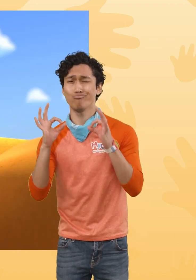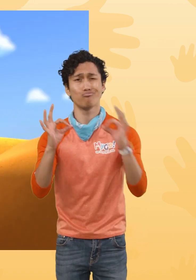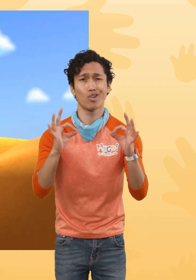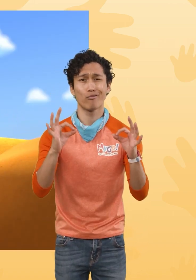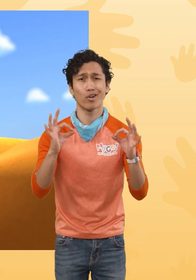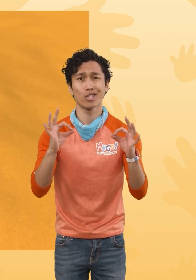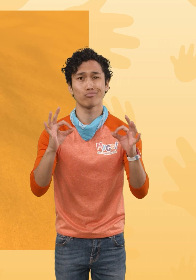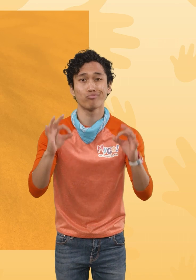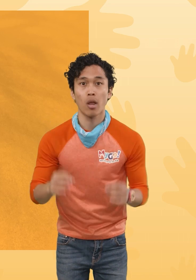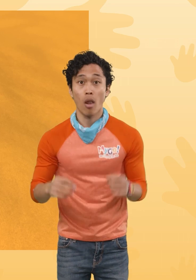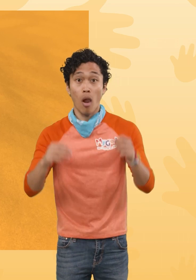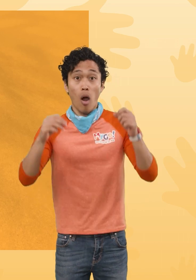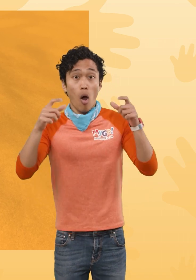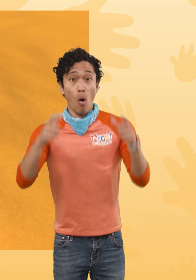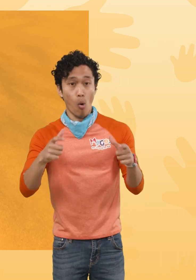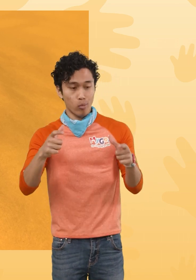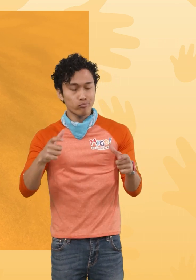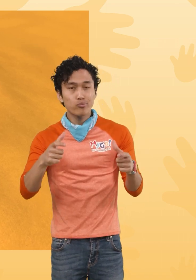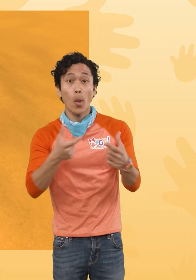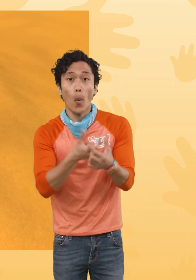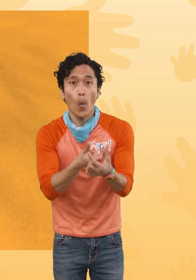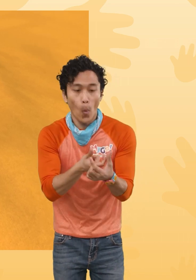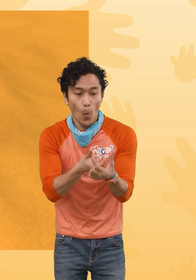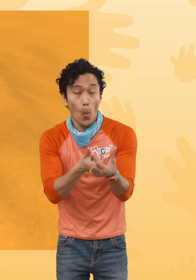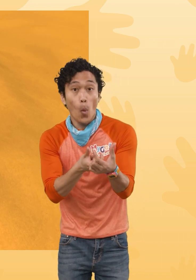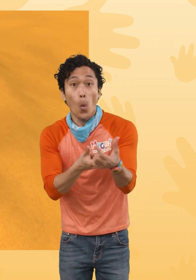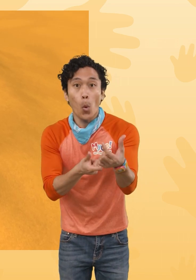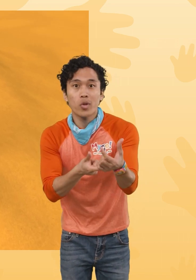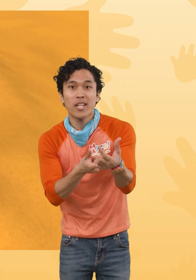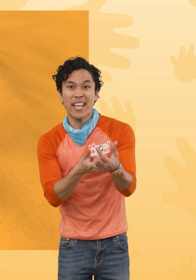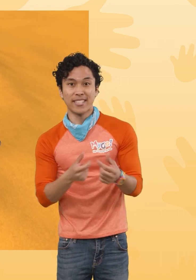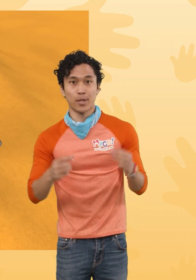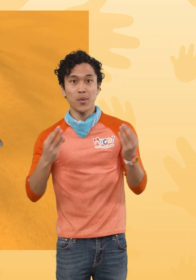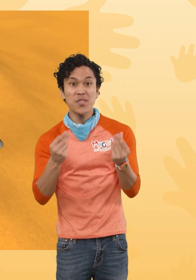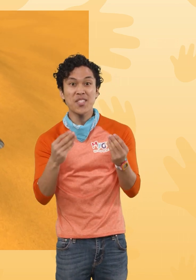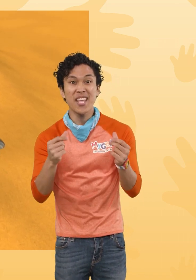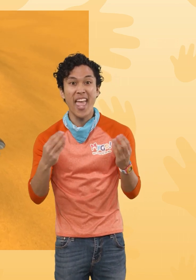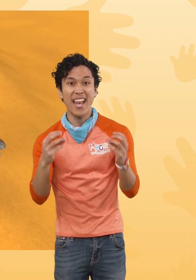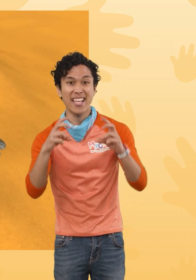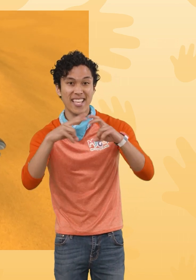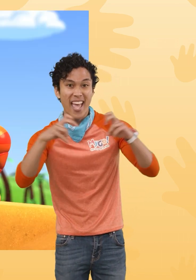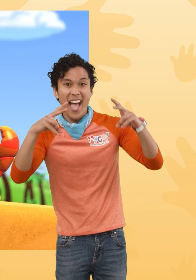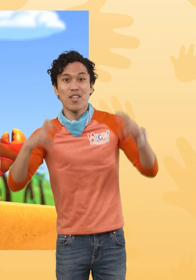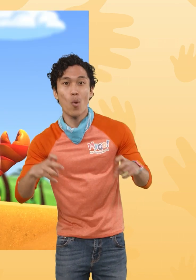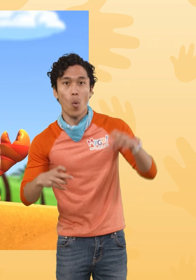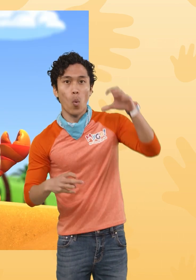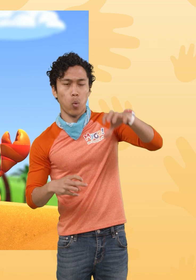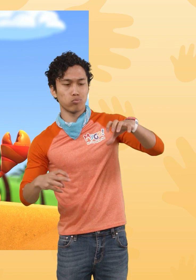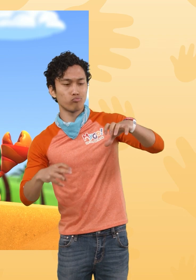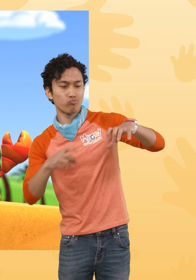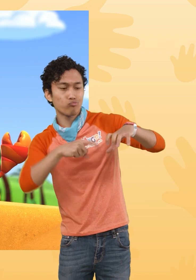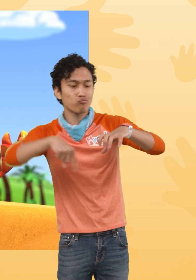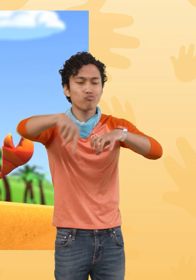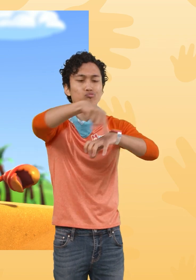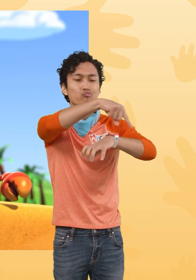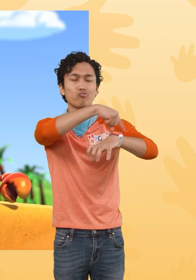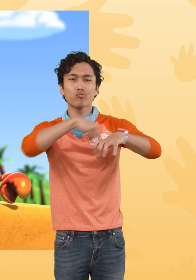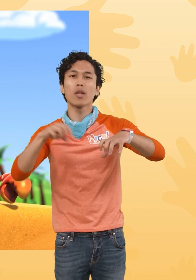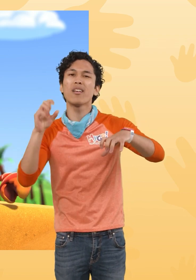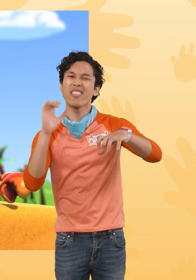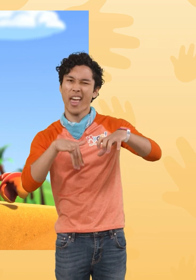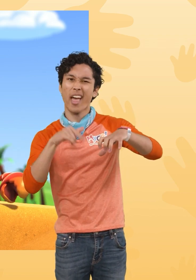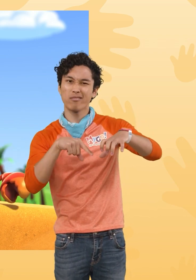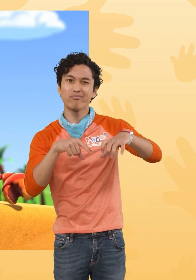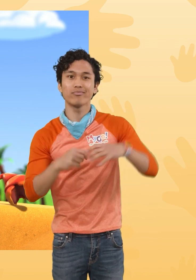is perfect. The moat's the hole we dug all around the sandcastle. Great